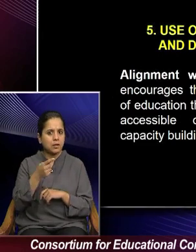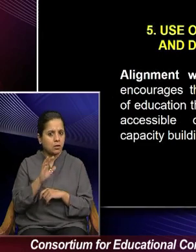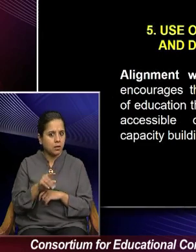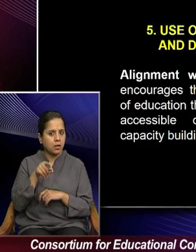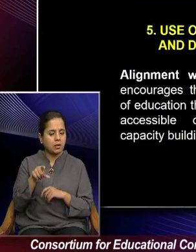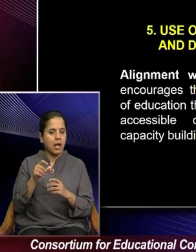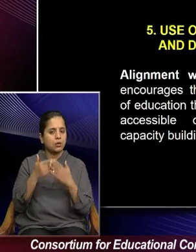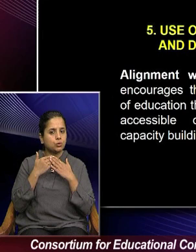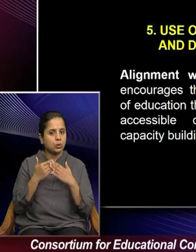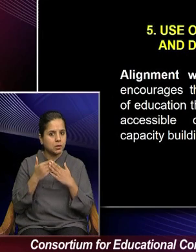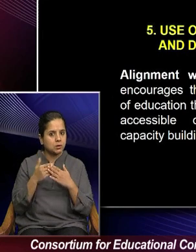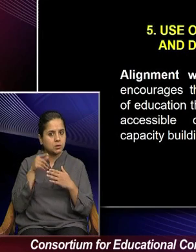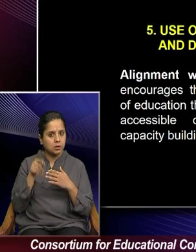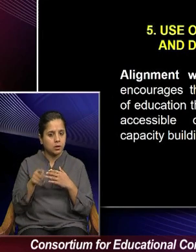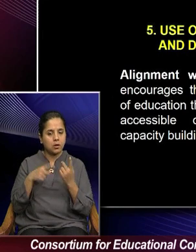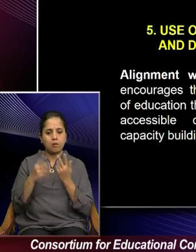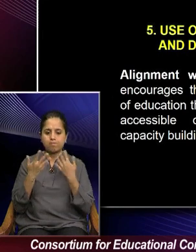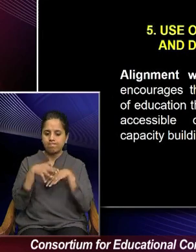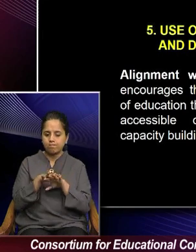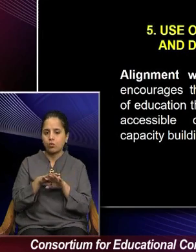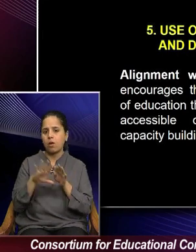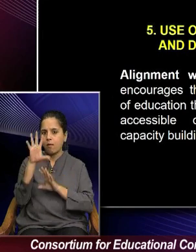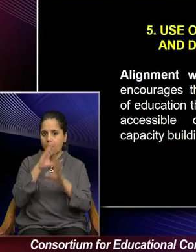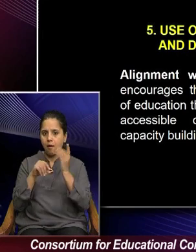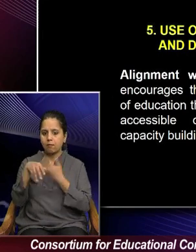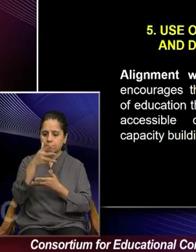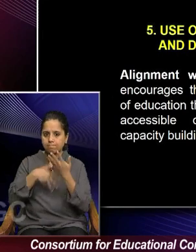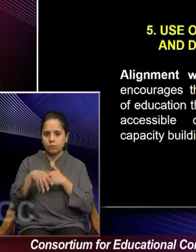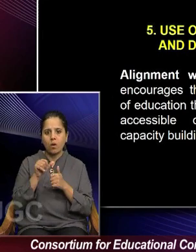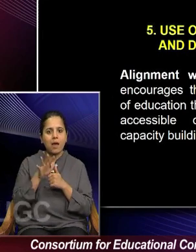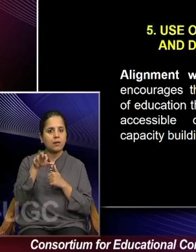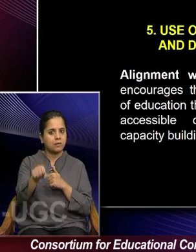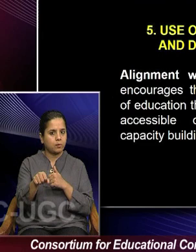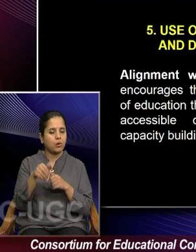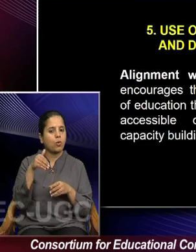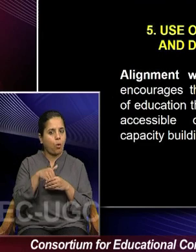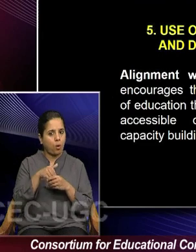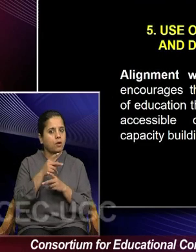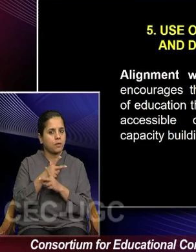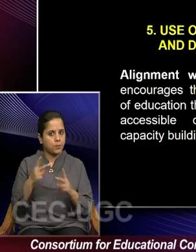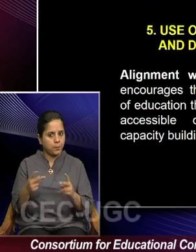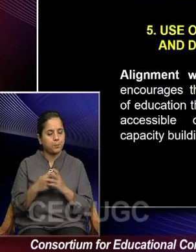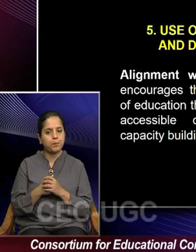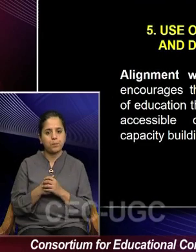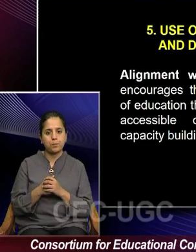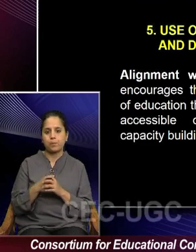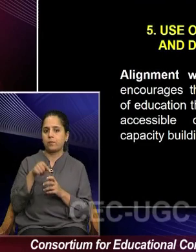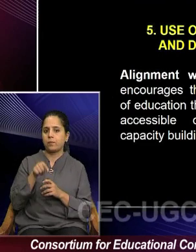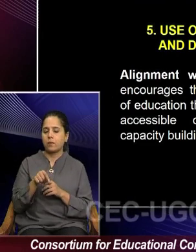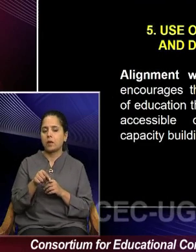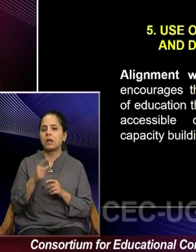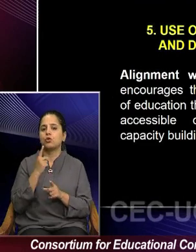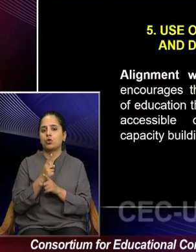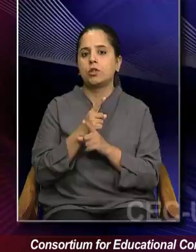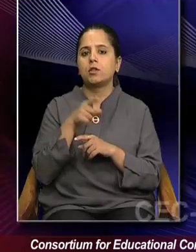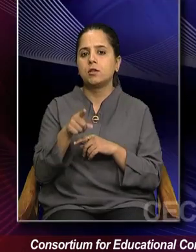of education through blended learning, accessible content and teacher